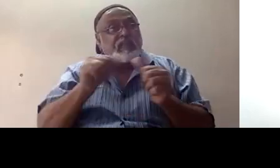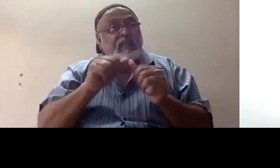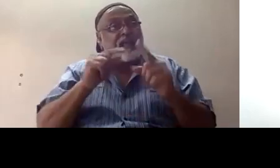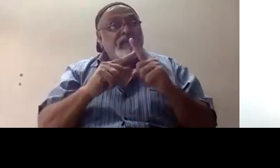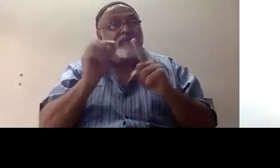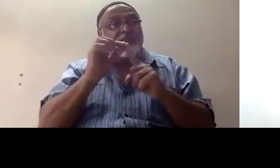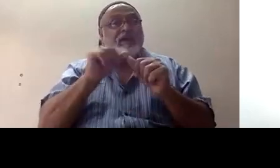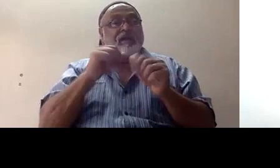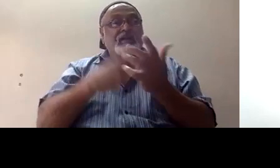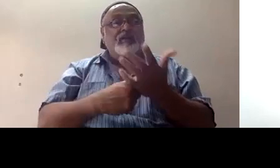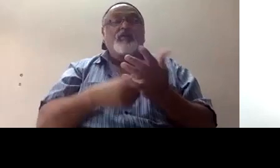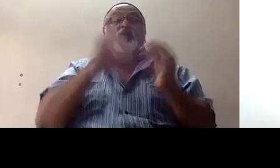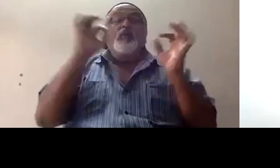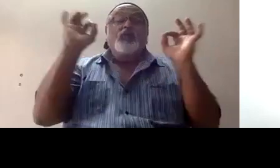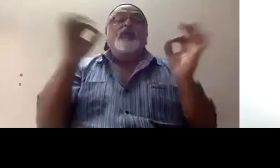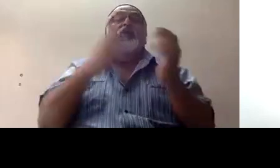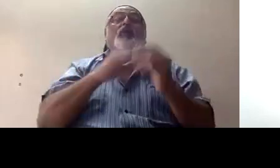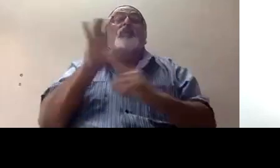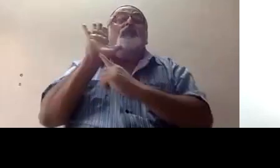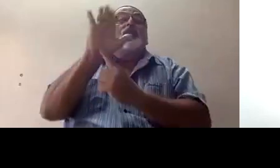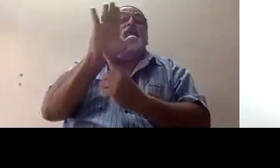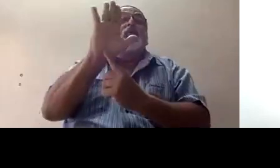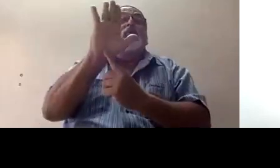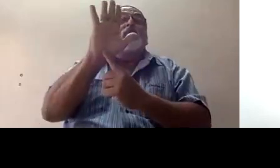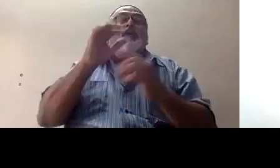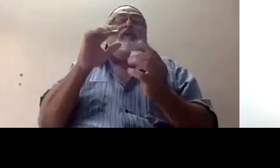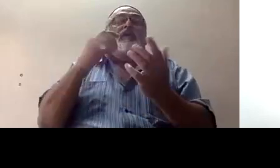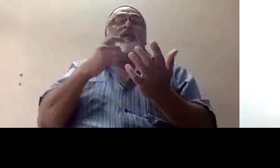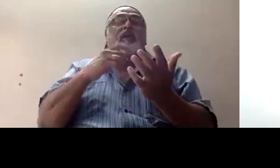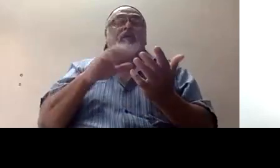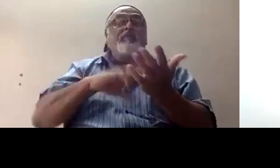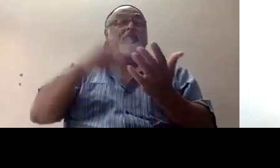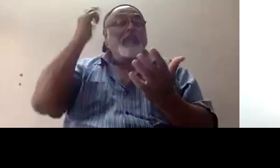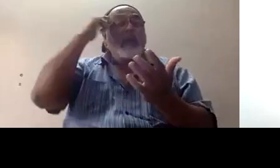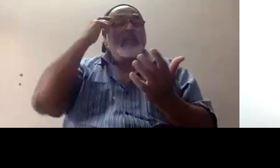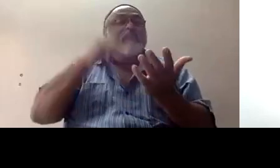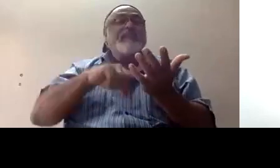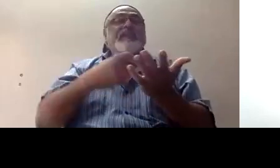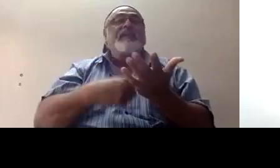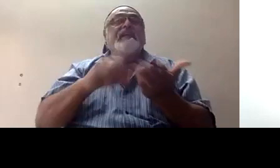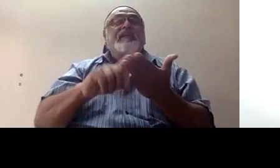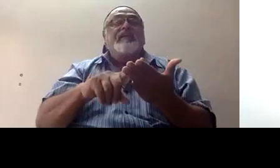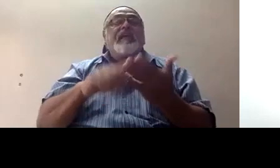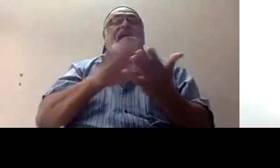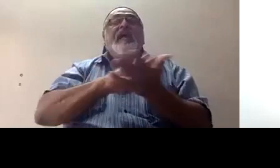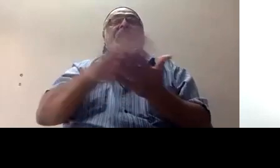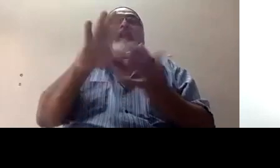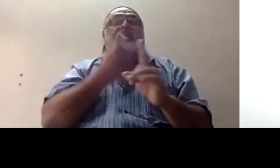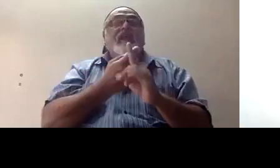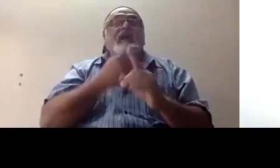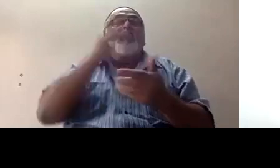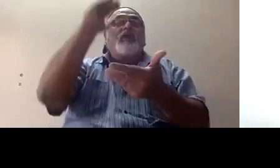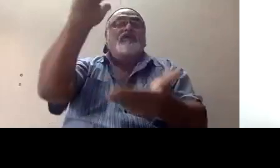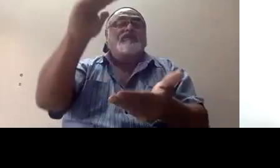organization by NCPEDP Mindtree Helen Keller, along with two of NADAR members who were chosen as role model